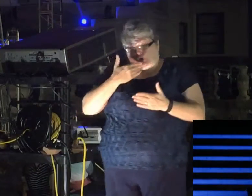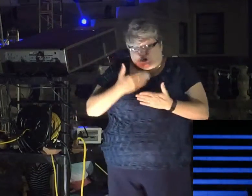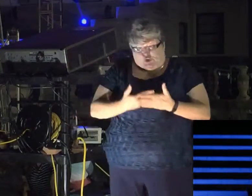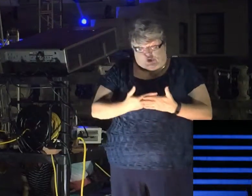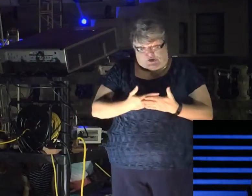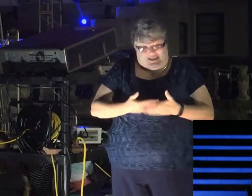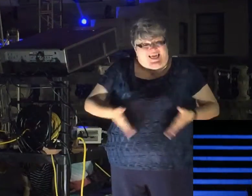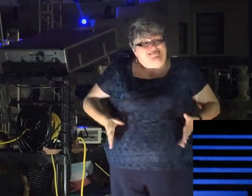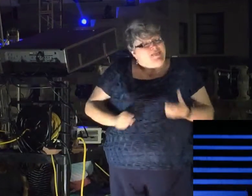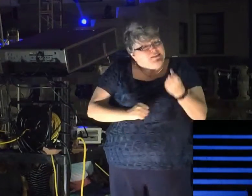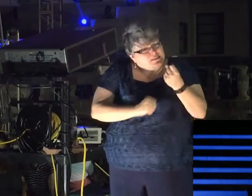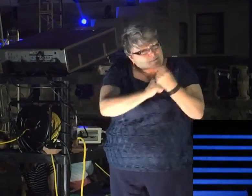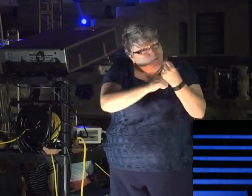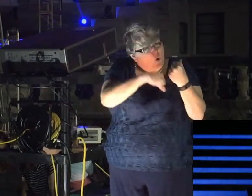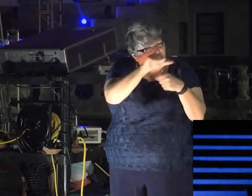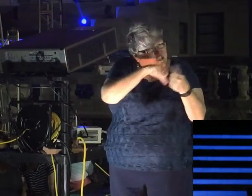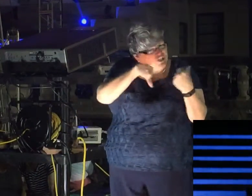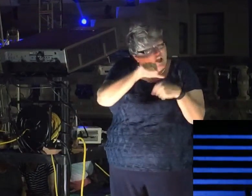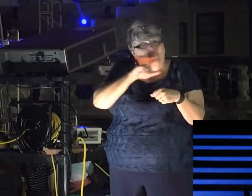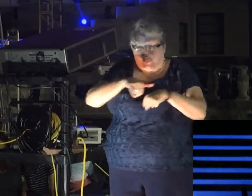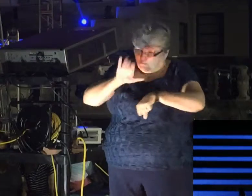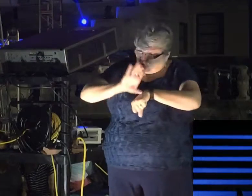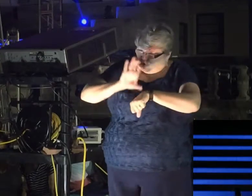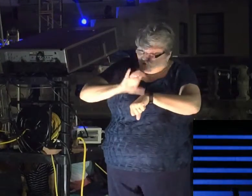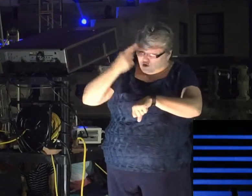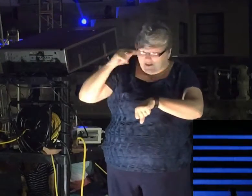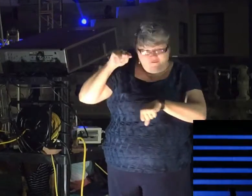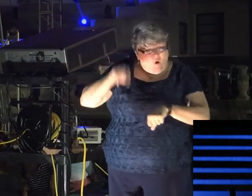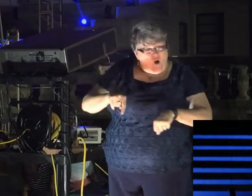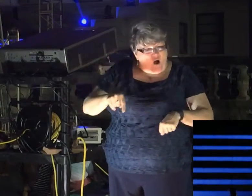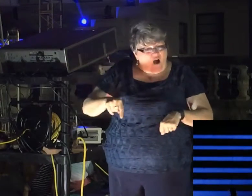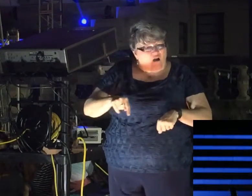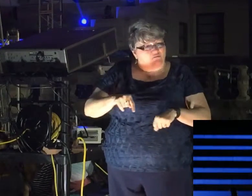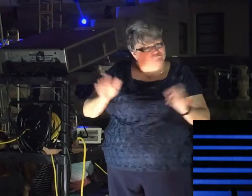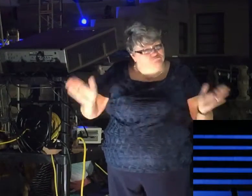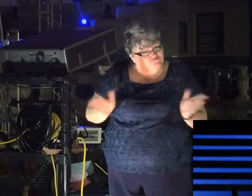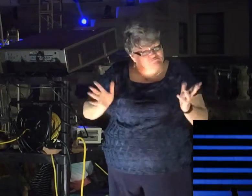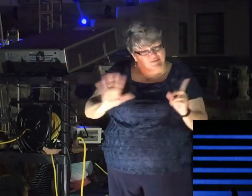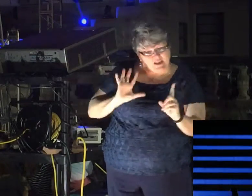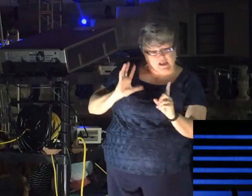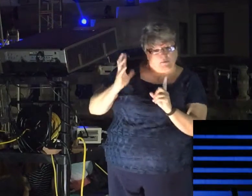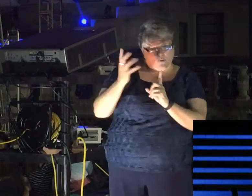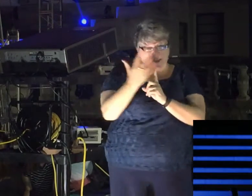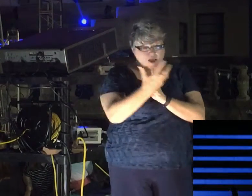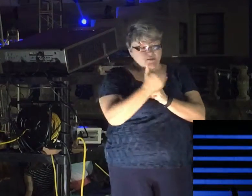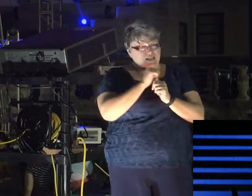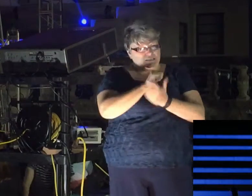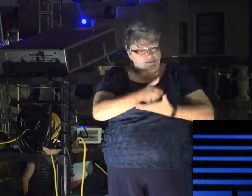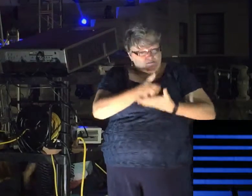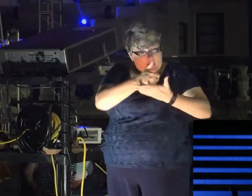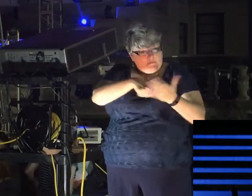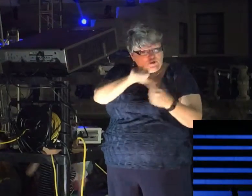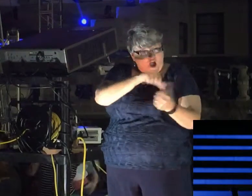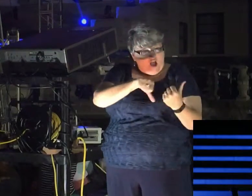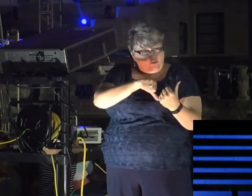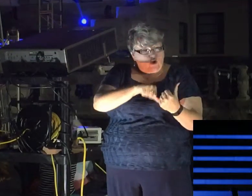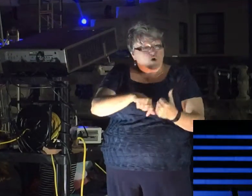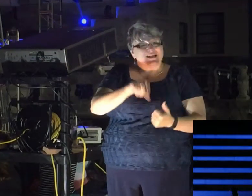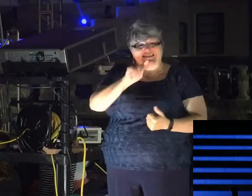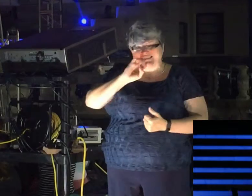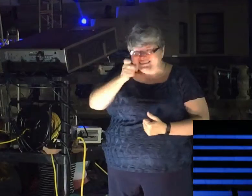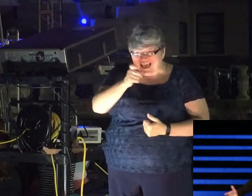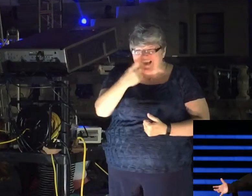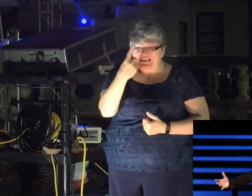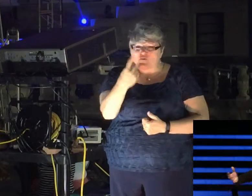what's just good. And let's support each other. That's what the church is meant to do. It's meant to come around each other and support each